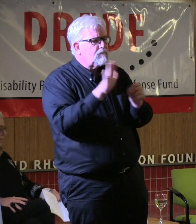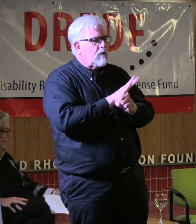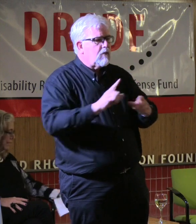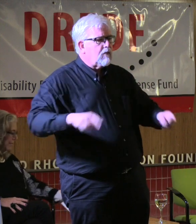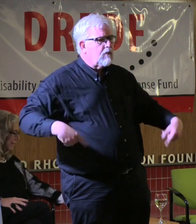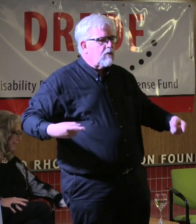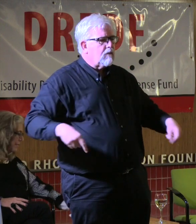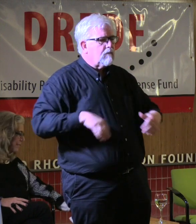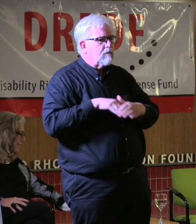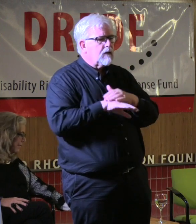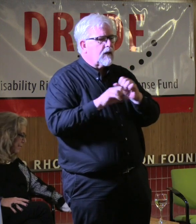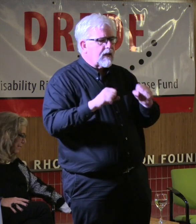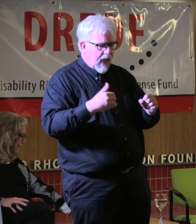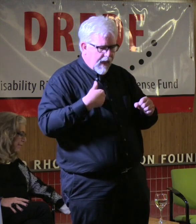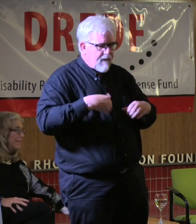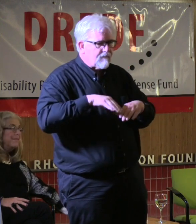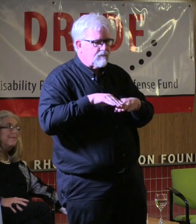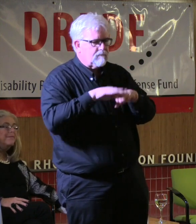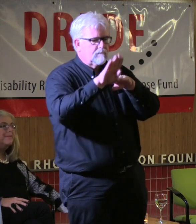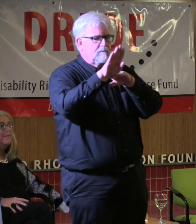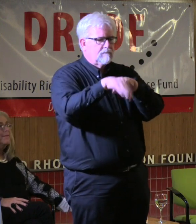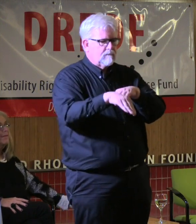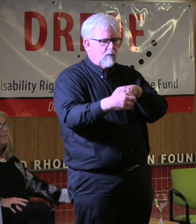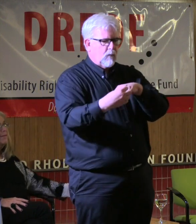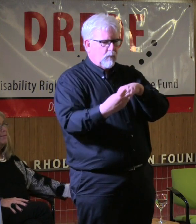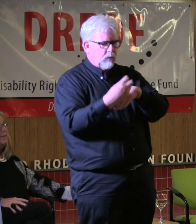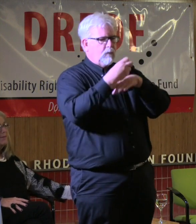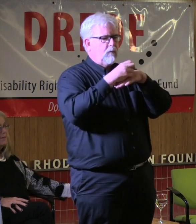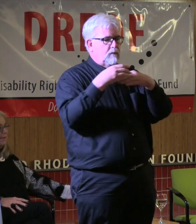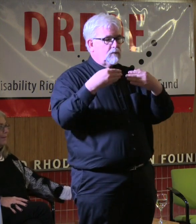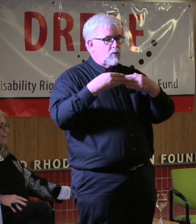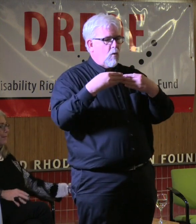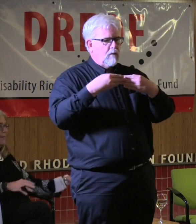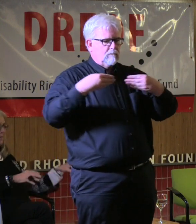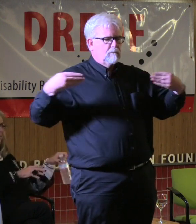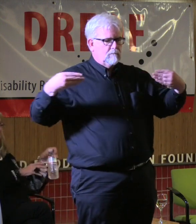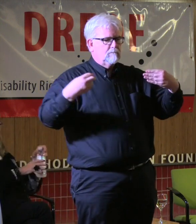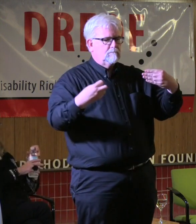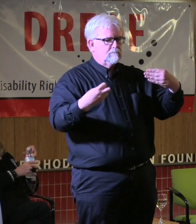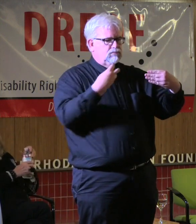accessible. Has a ramp that comes out. The doors are big.